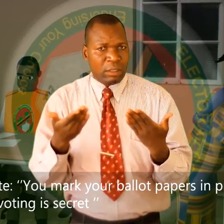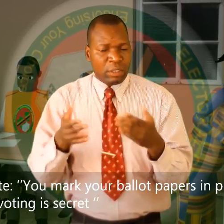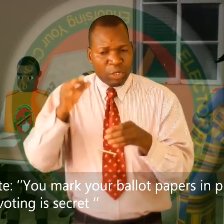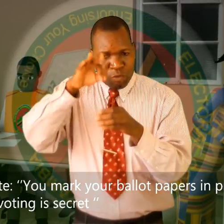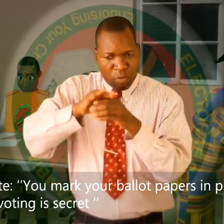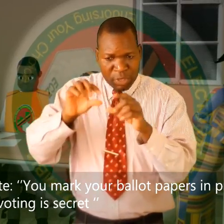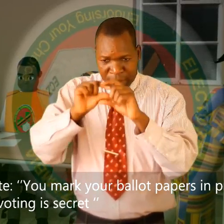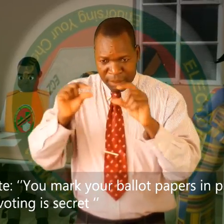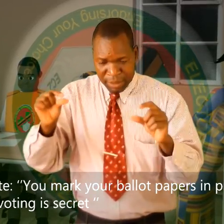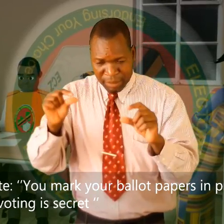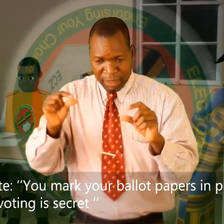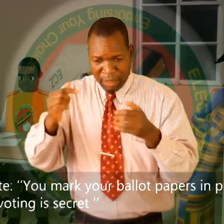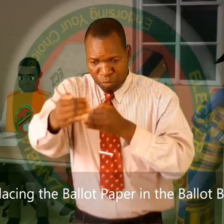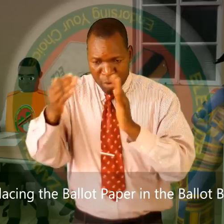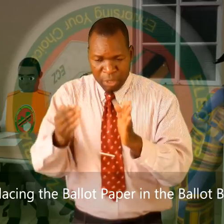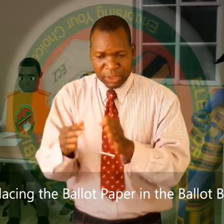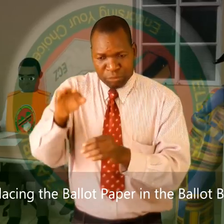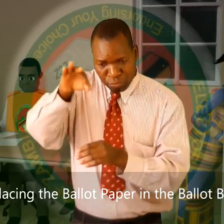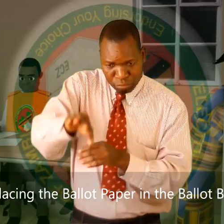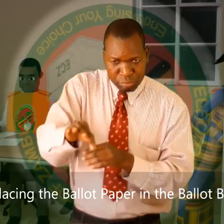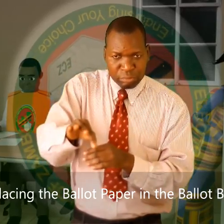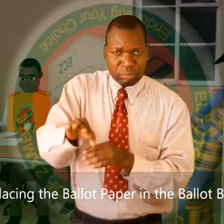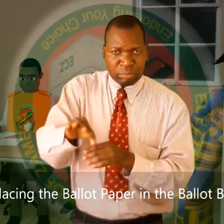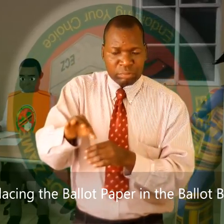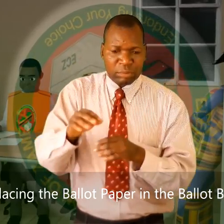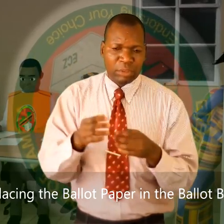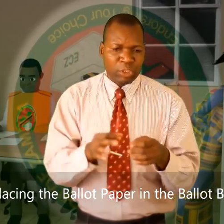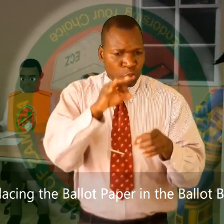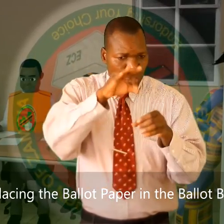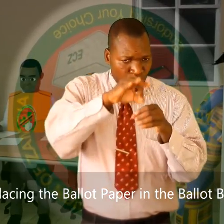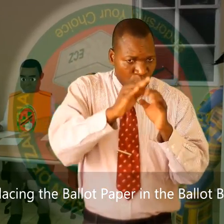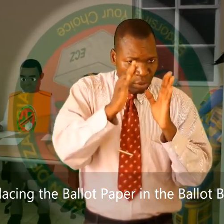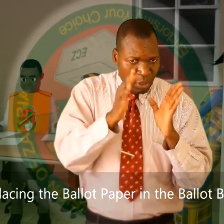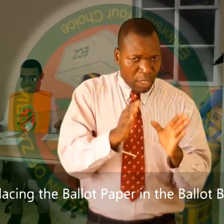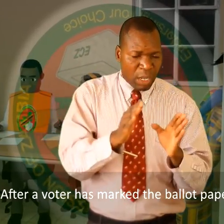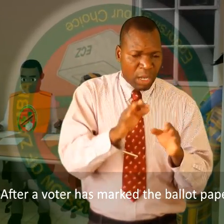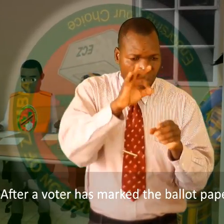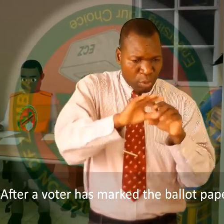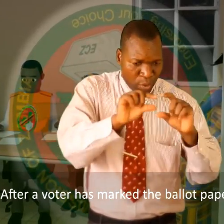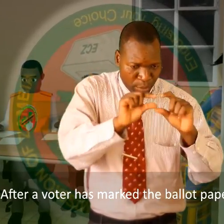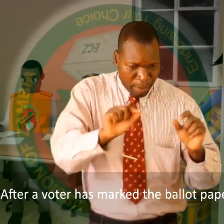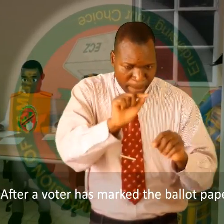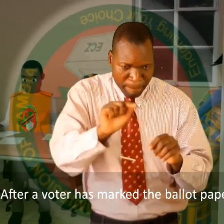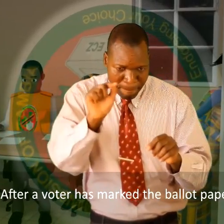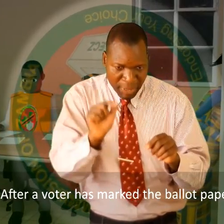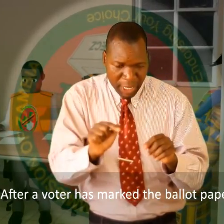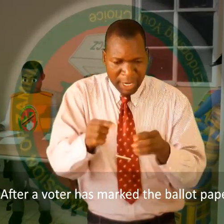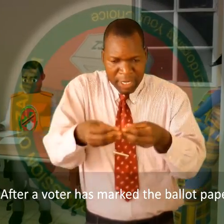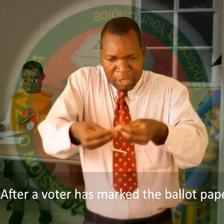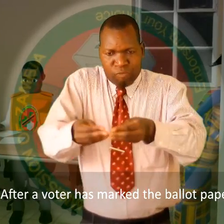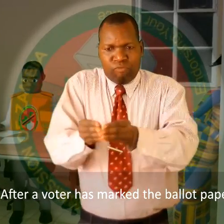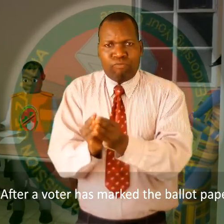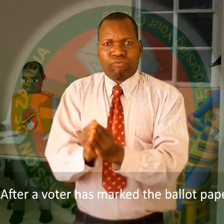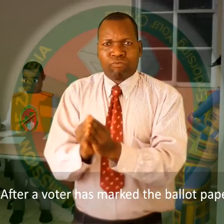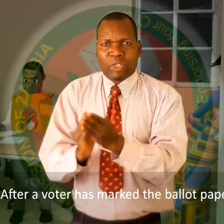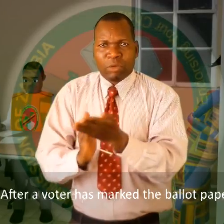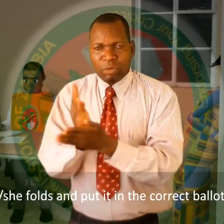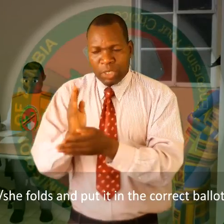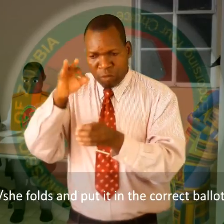secret. Placing the ballot paper in the ballot box. After a voter has marked the ballot paper, he or